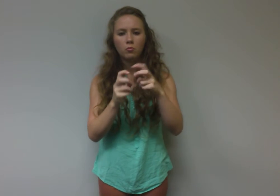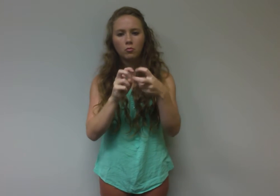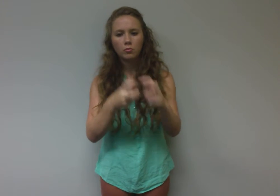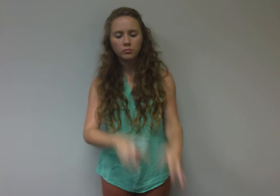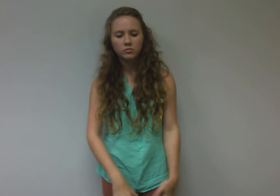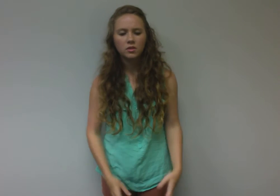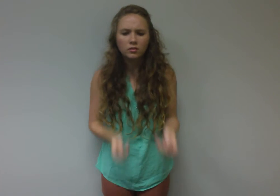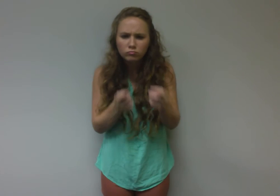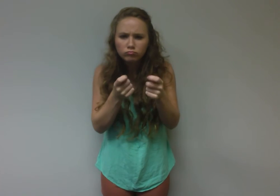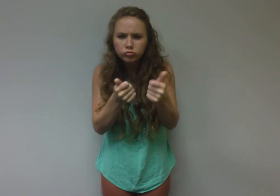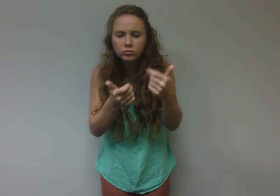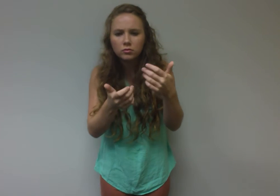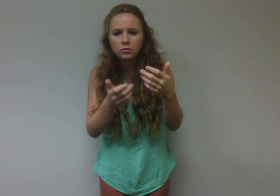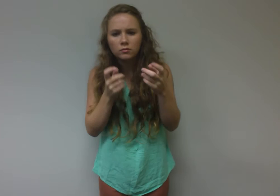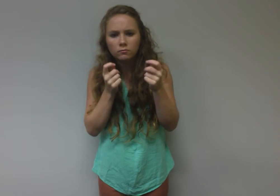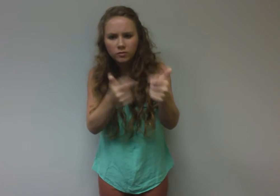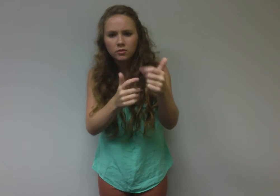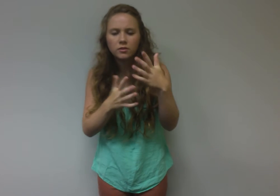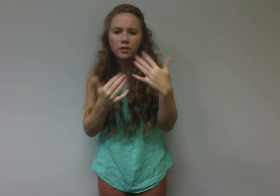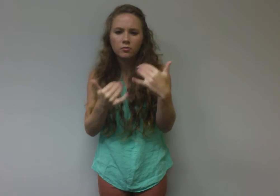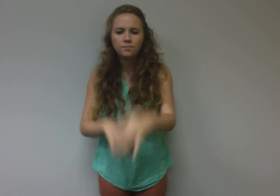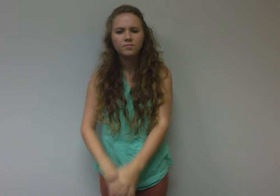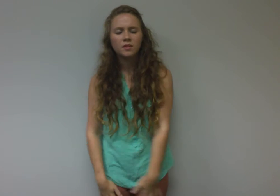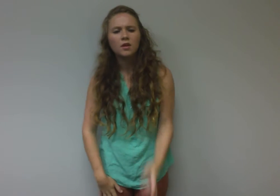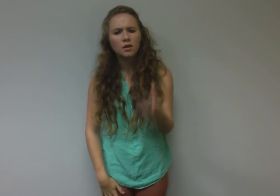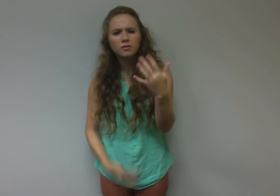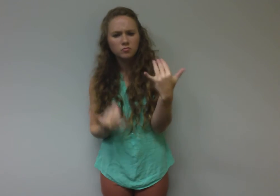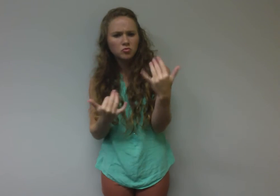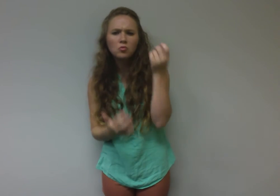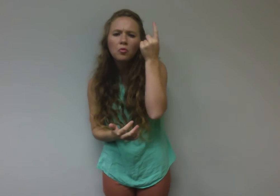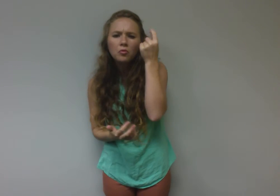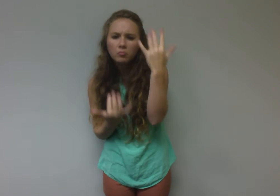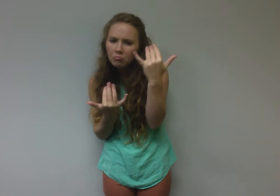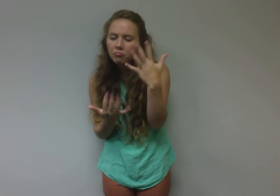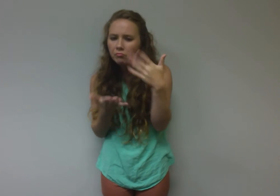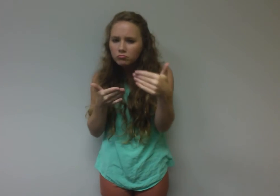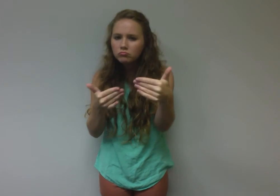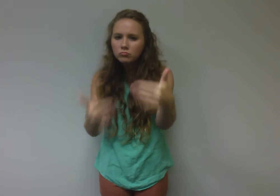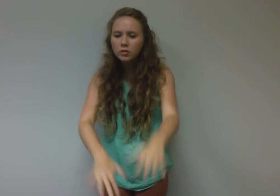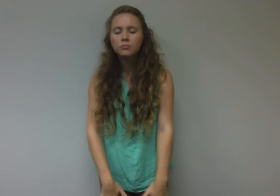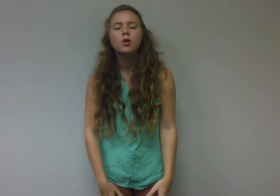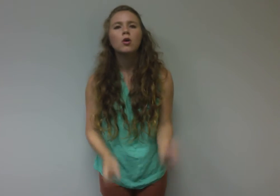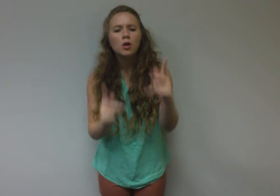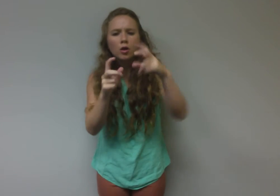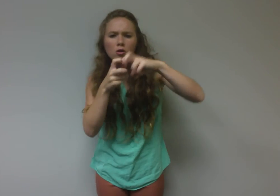because I think you might get what we're doing here now. Let's do a hard one. Let's do 99